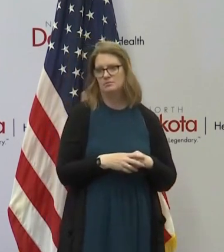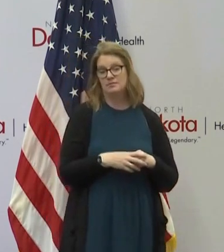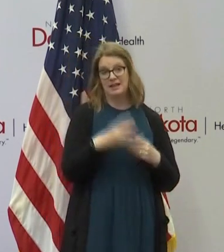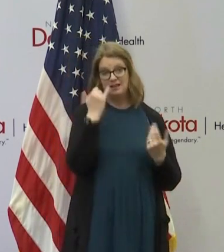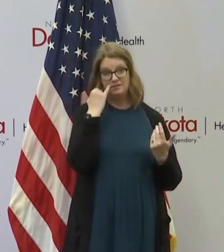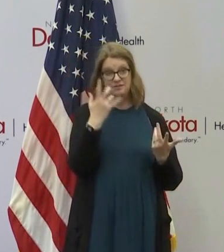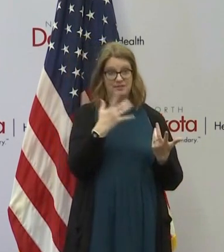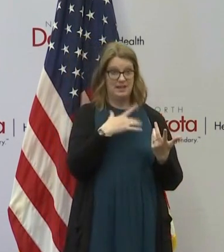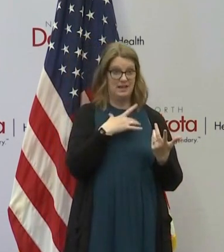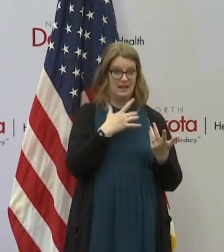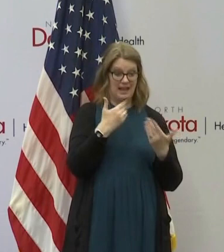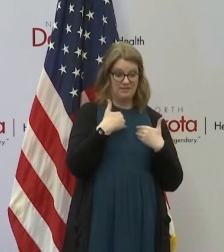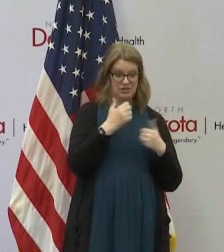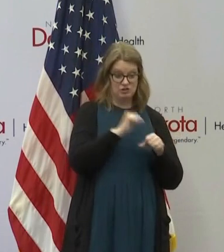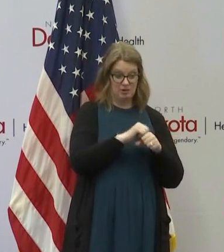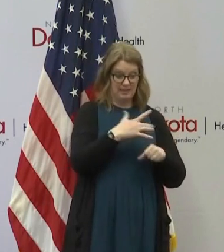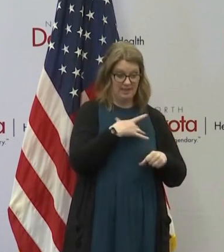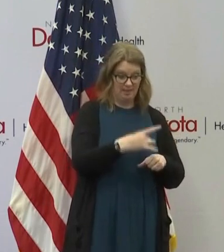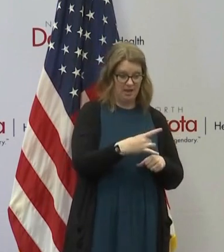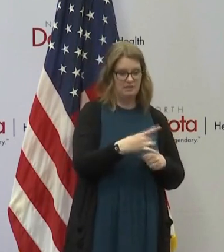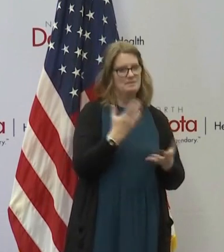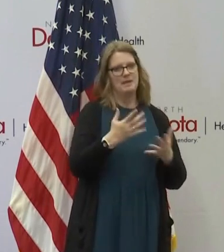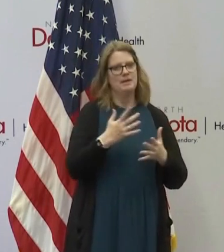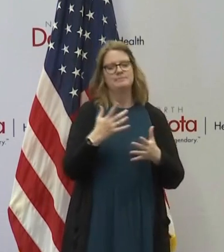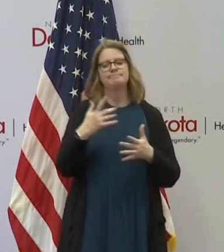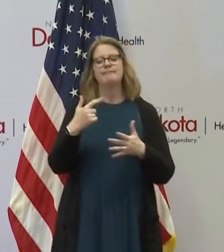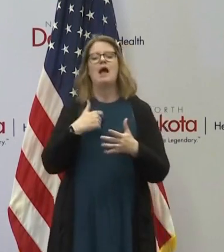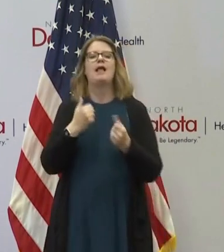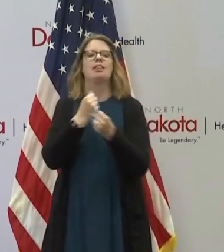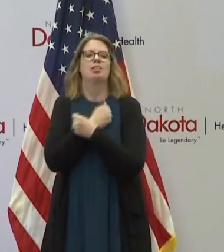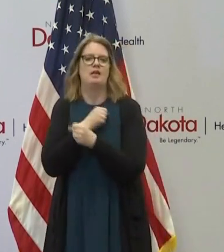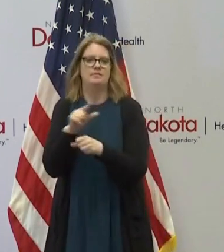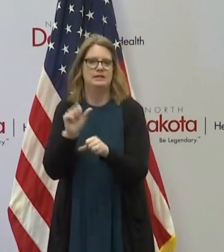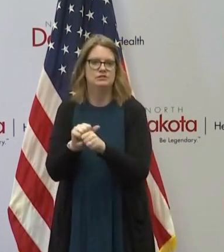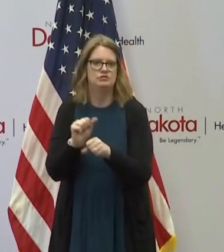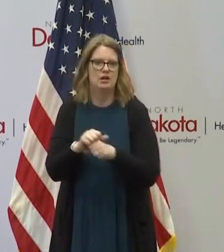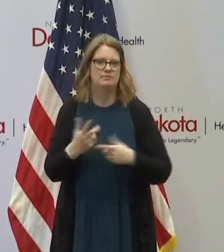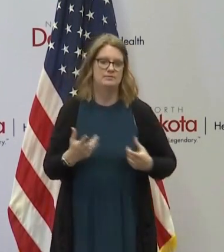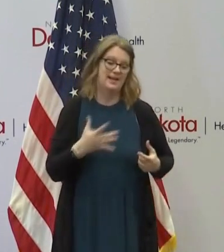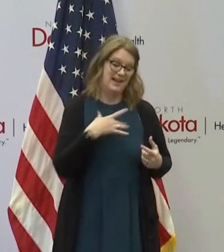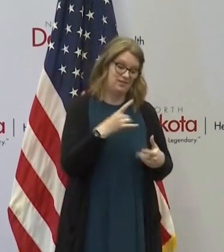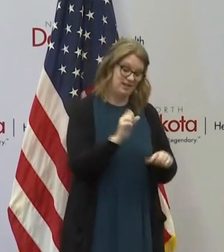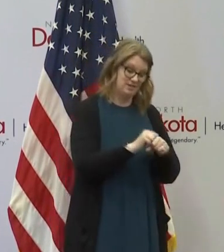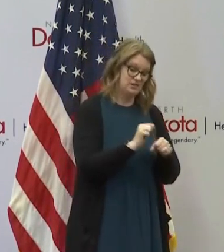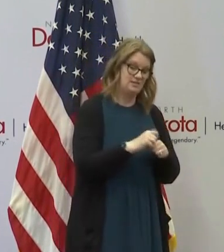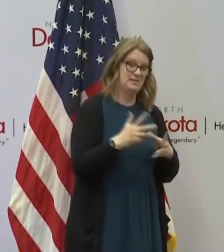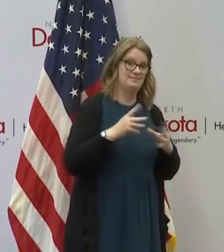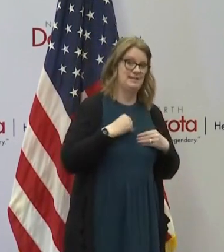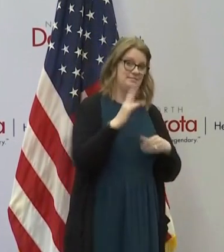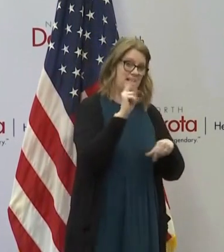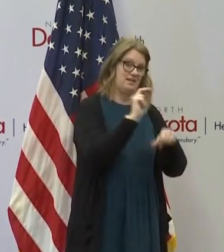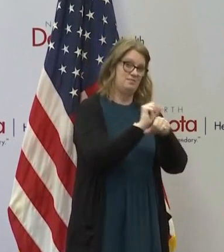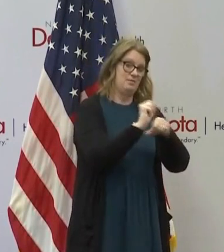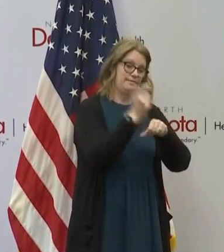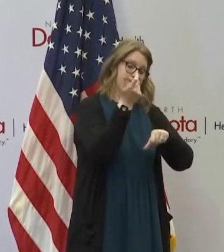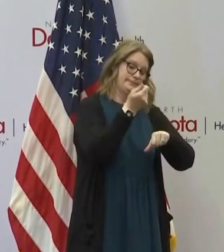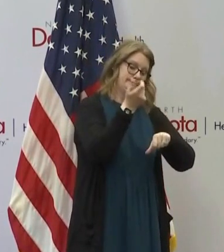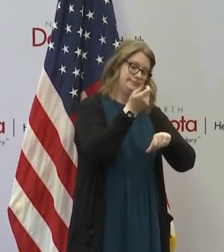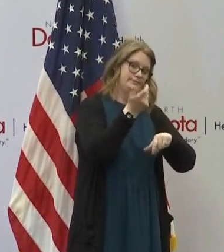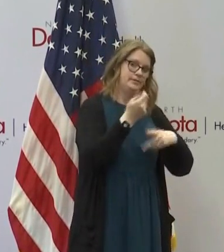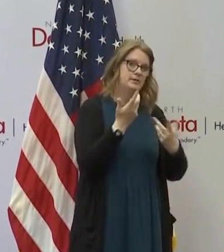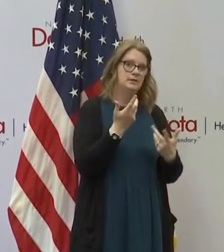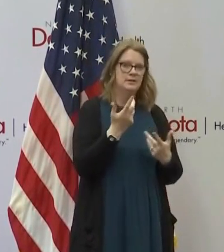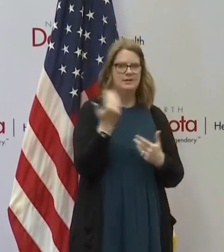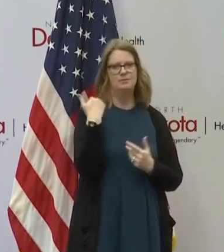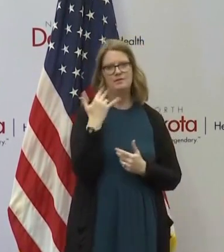find a job they love, as opposed to saying, I don't like my job, I'm going to take the federal unemployment check. Because if we get our economy back to where it was before,